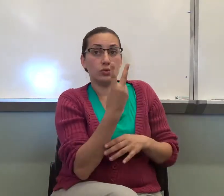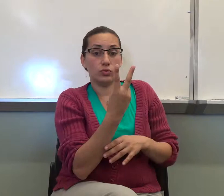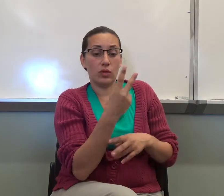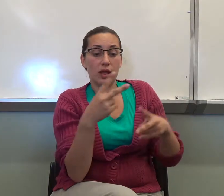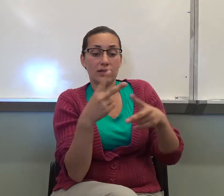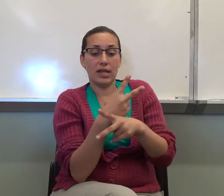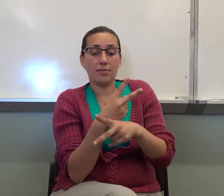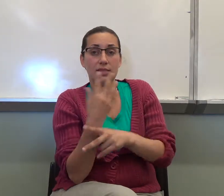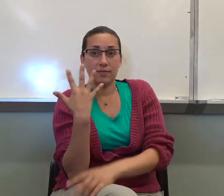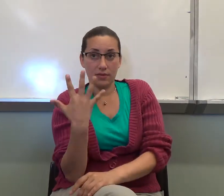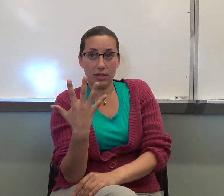the 5z